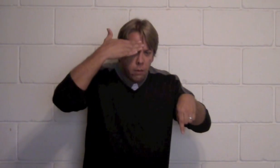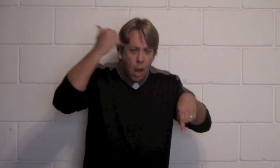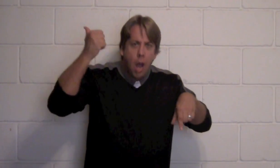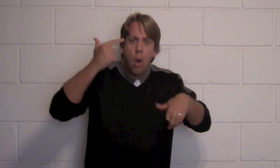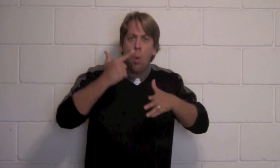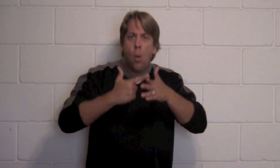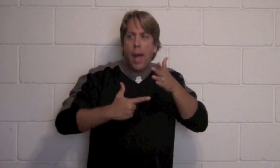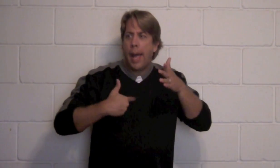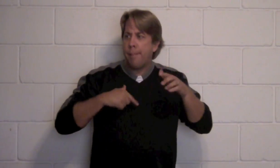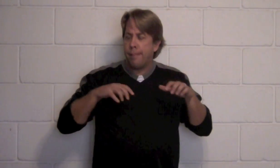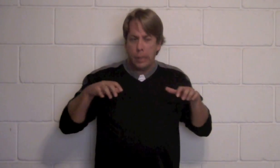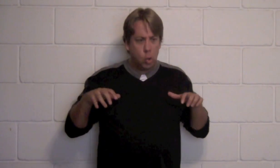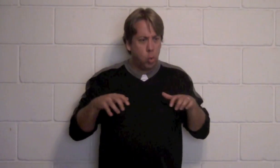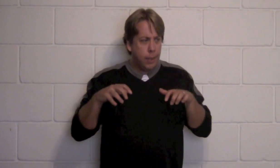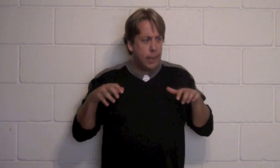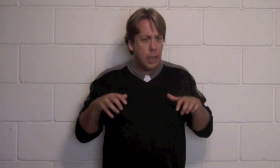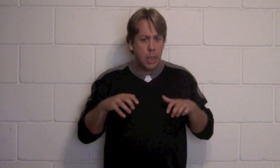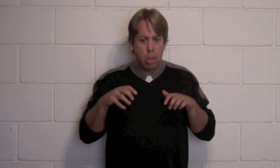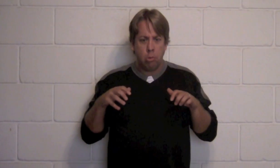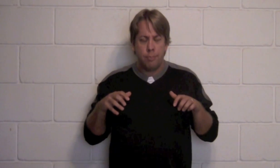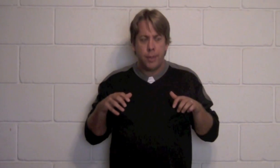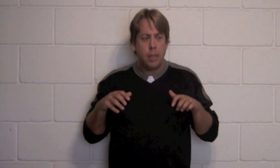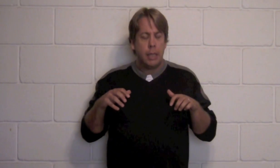and forgot what she was doing.